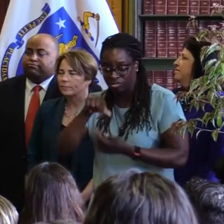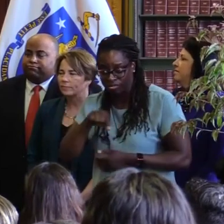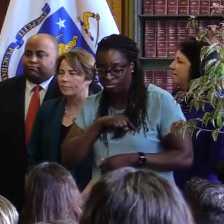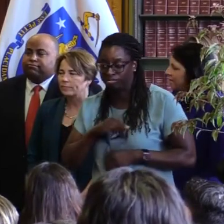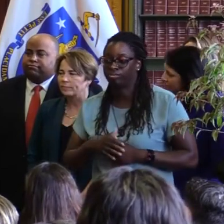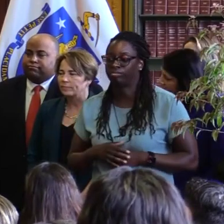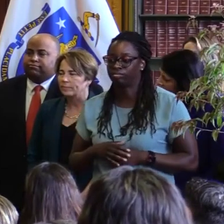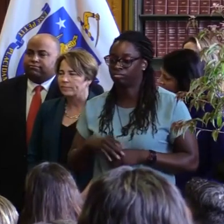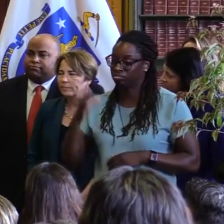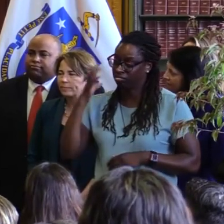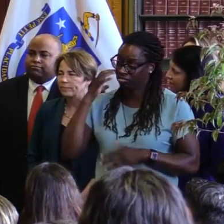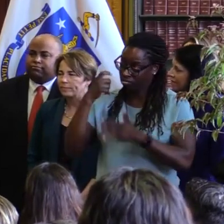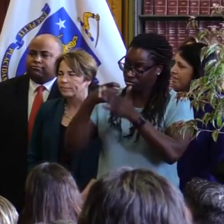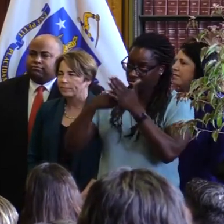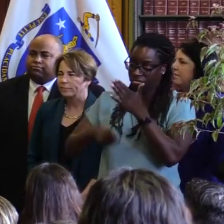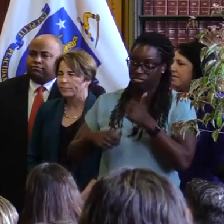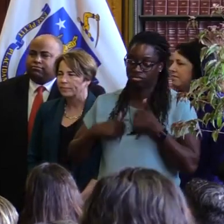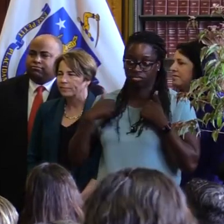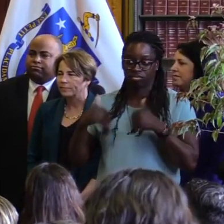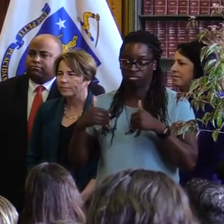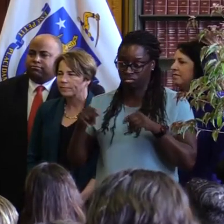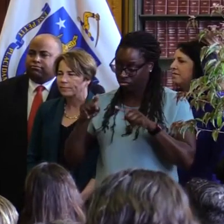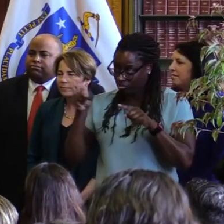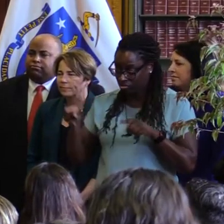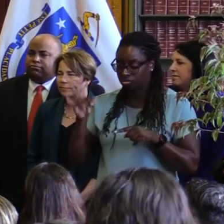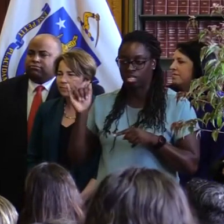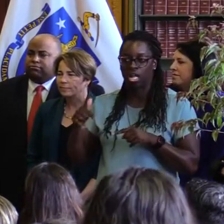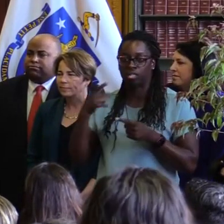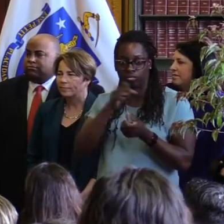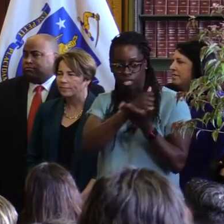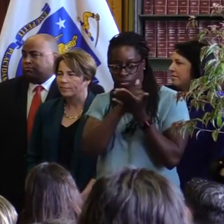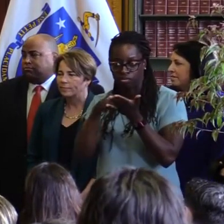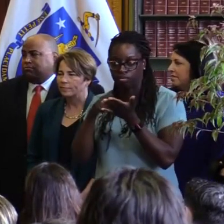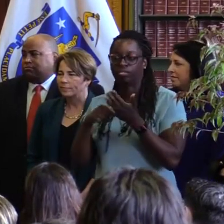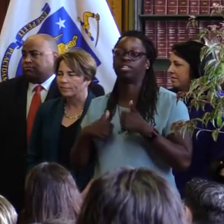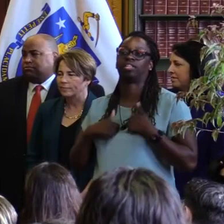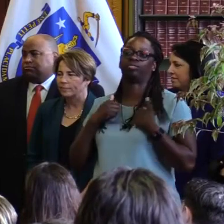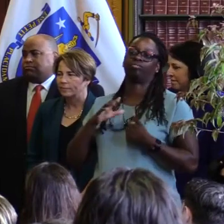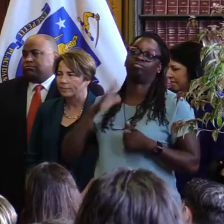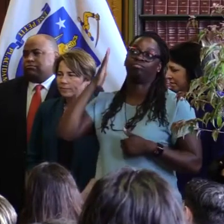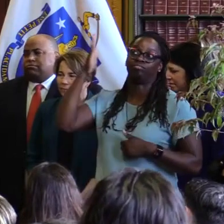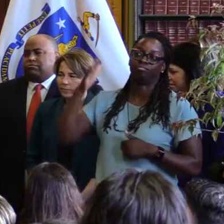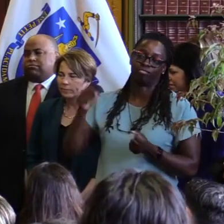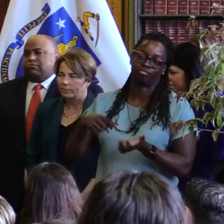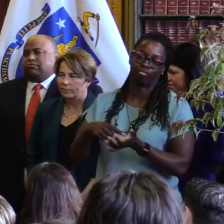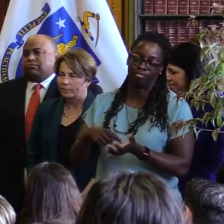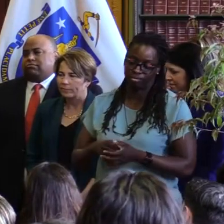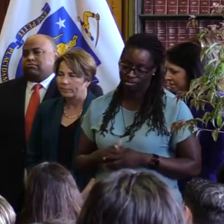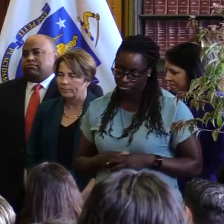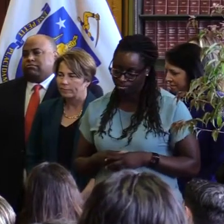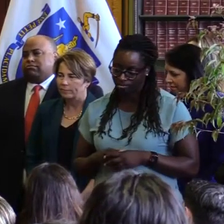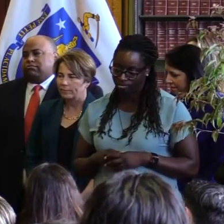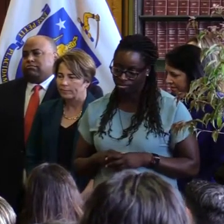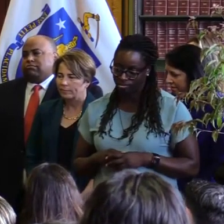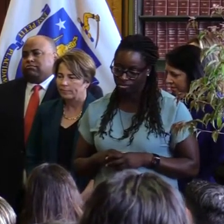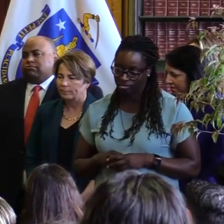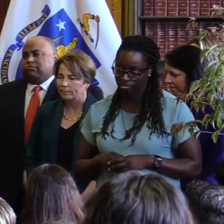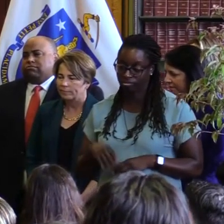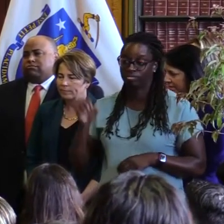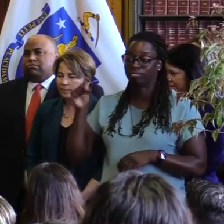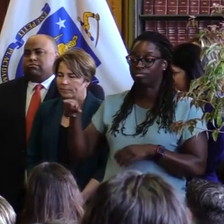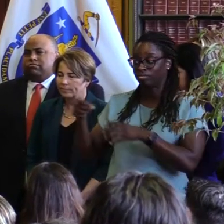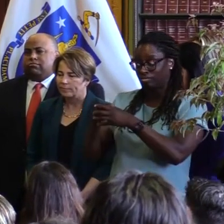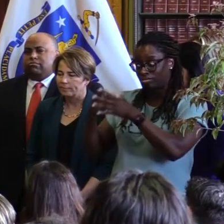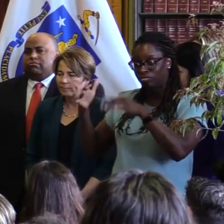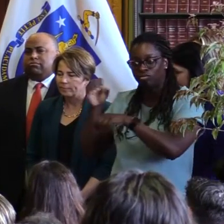cost-efficient homes, while also creating jobs that are directly helping to put food on the table for our residents at the same time, and building